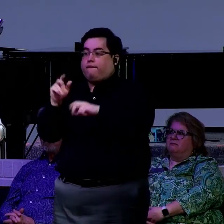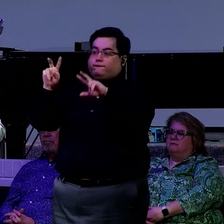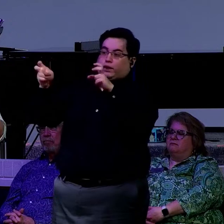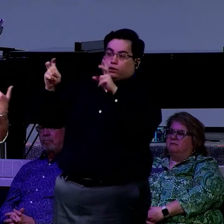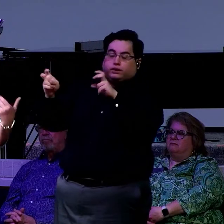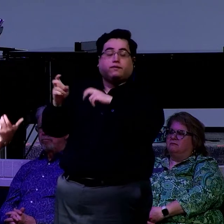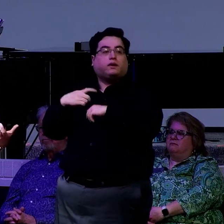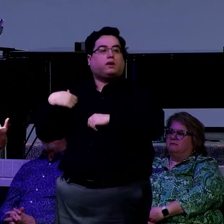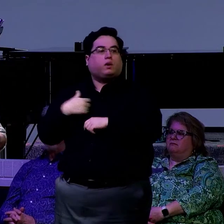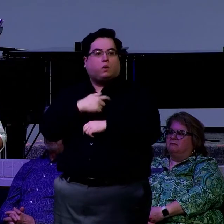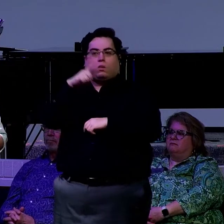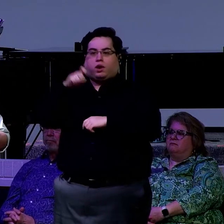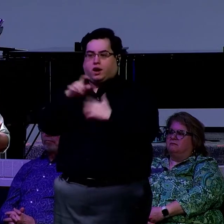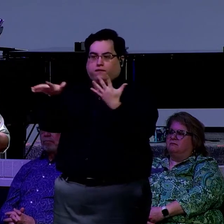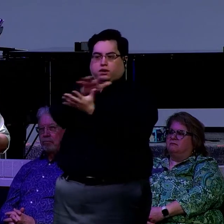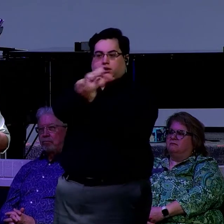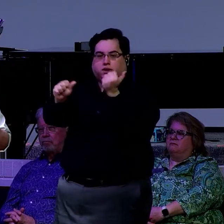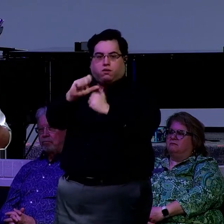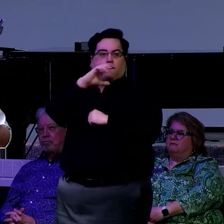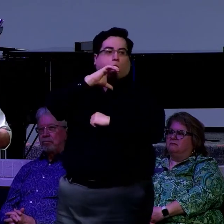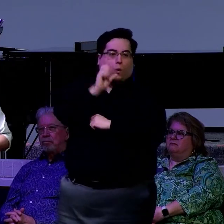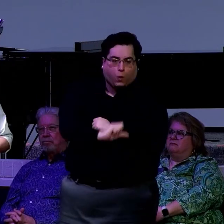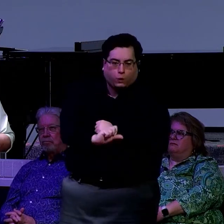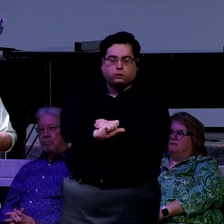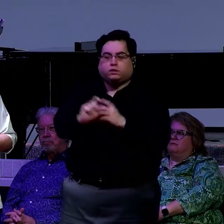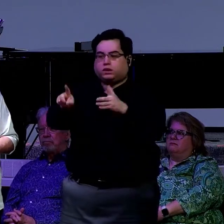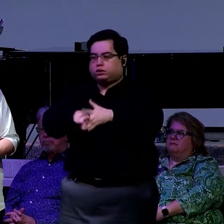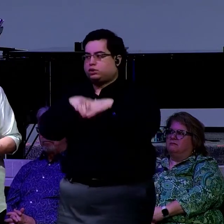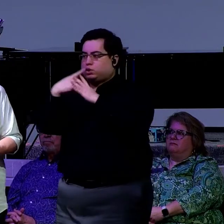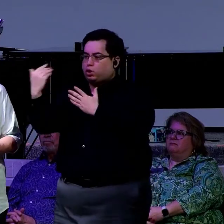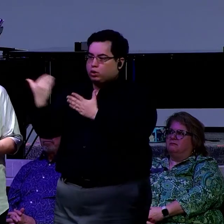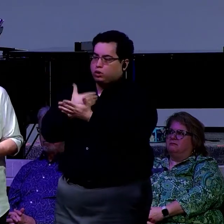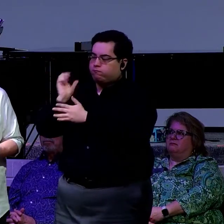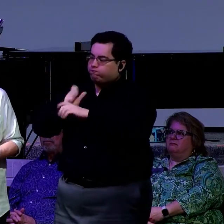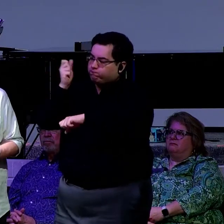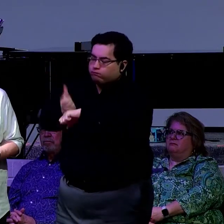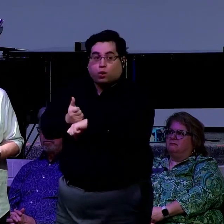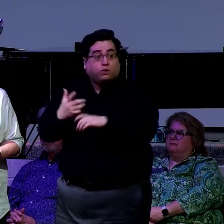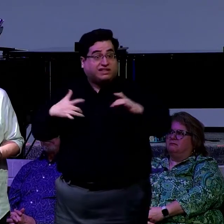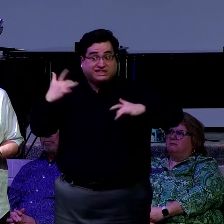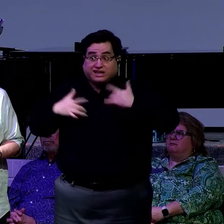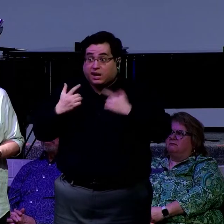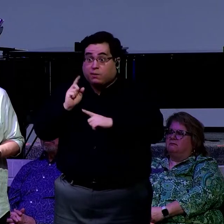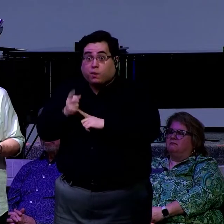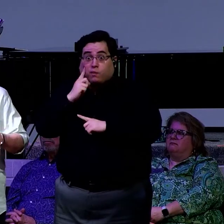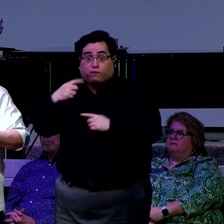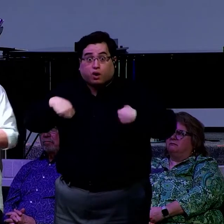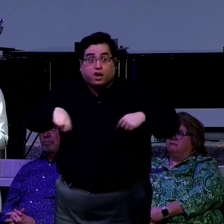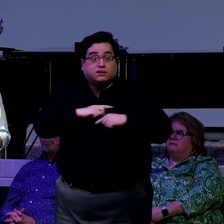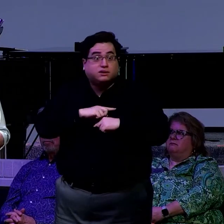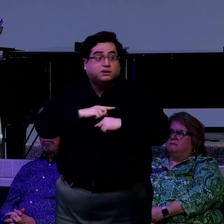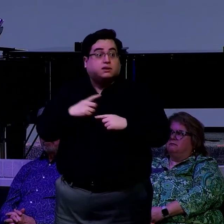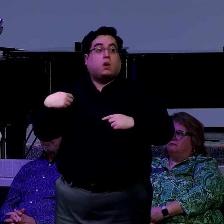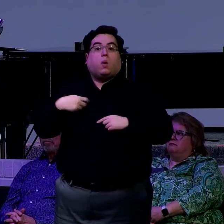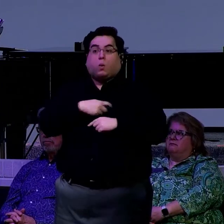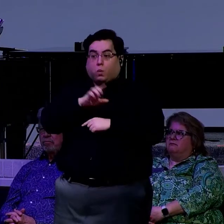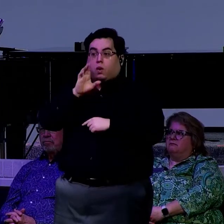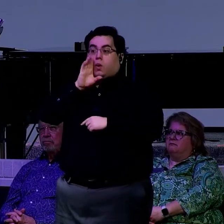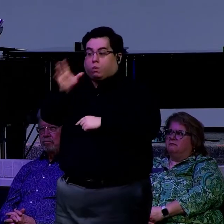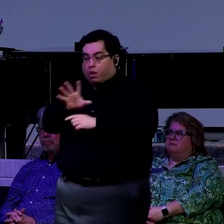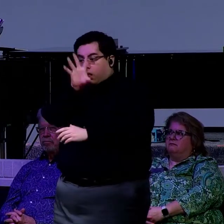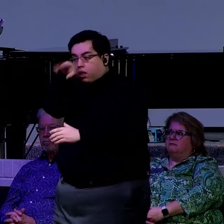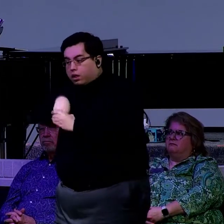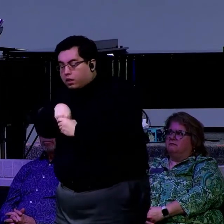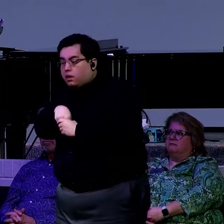We're having to tear down the old and start new. What an exciting moment for us. We're going to be in